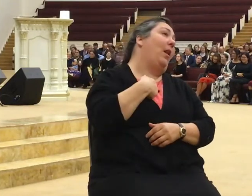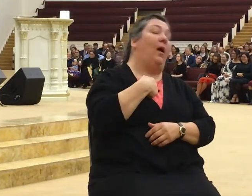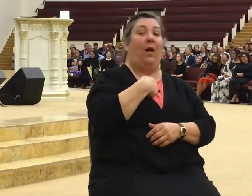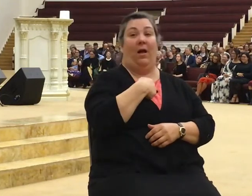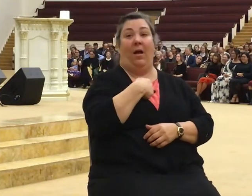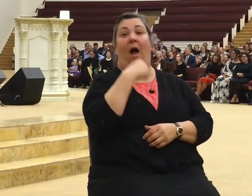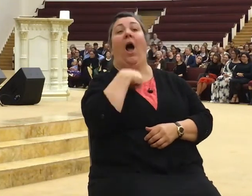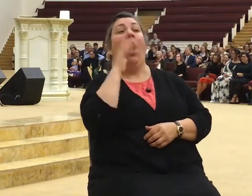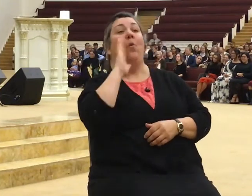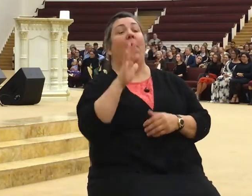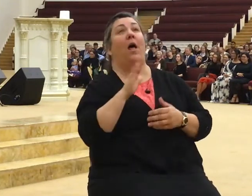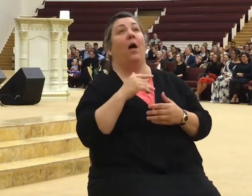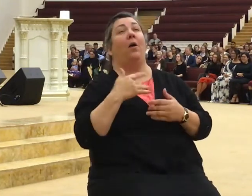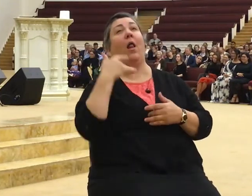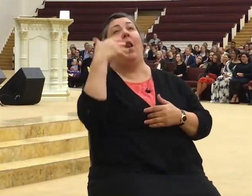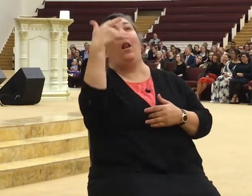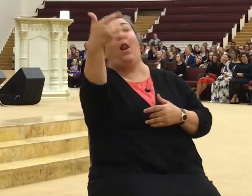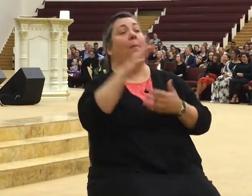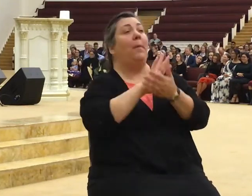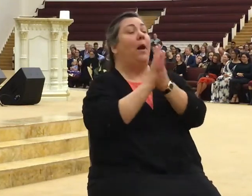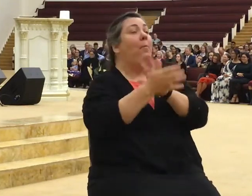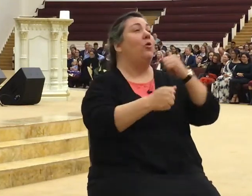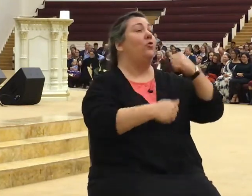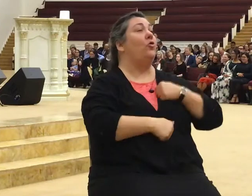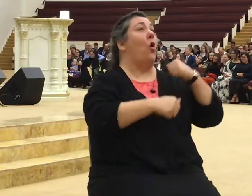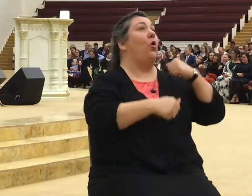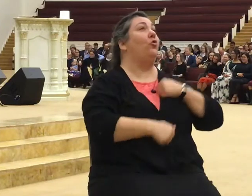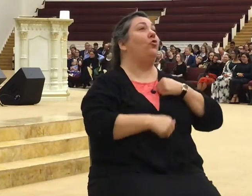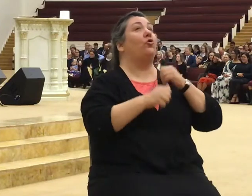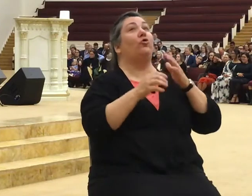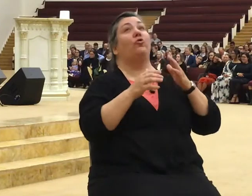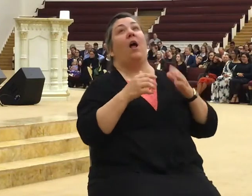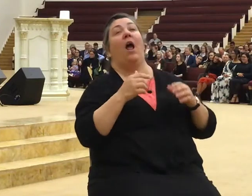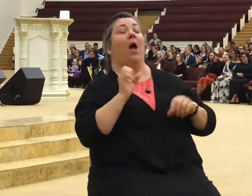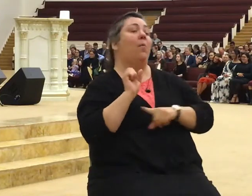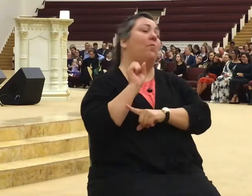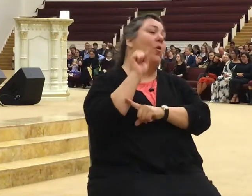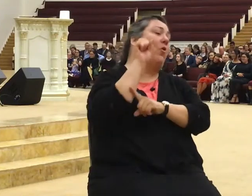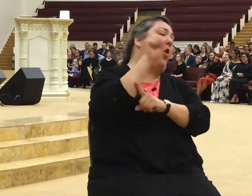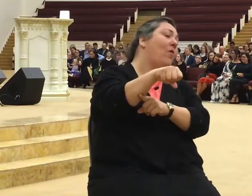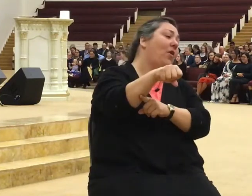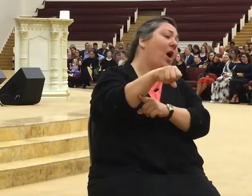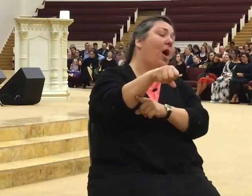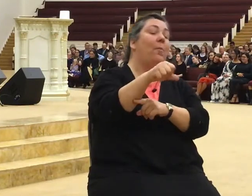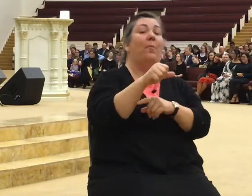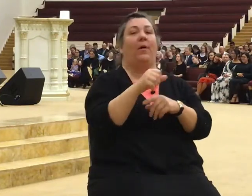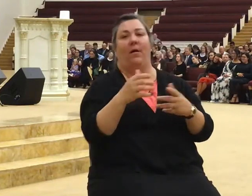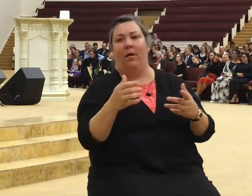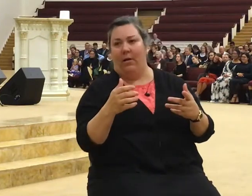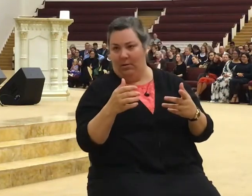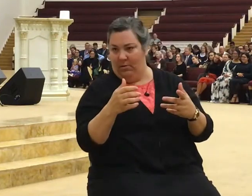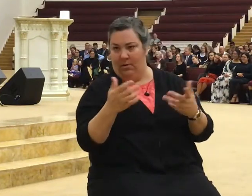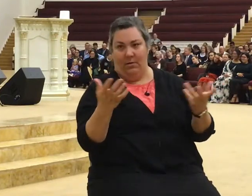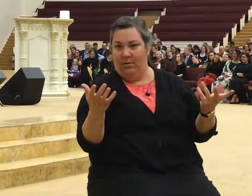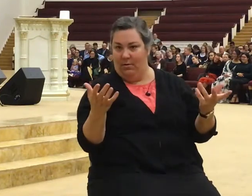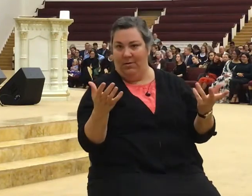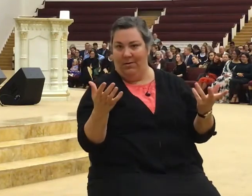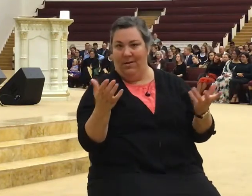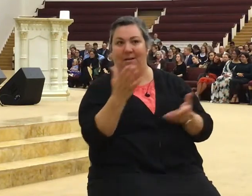I'll be a soldier and overcome evil with faith. Somewhere out there, it's this general whatever.